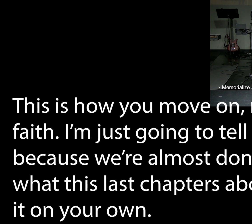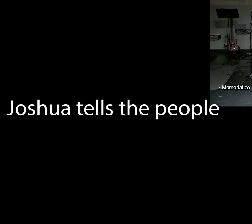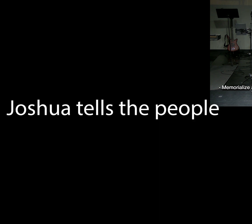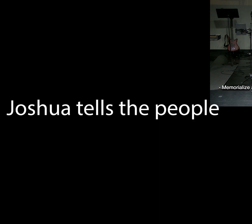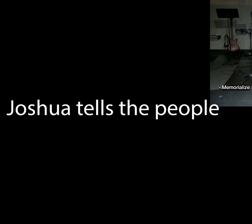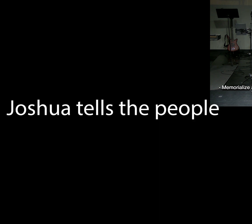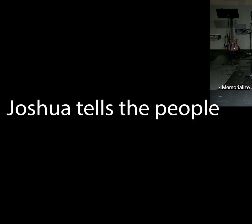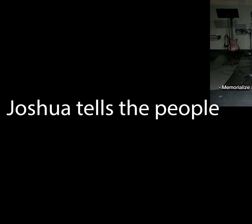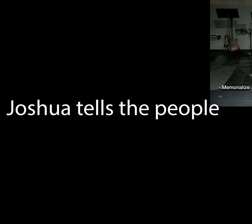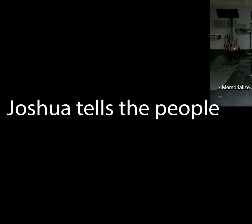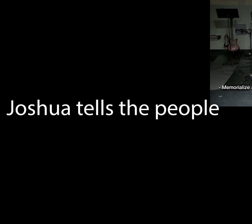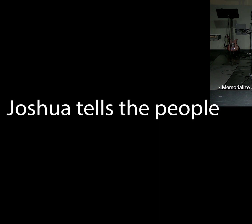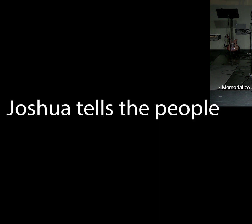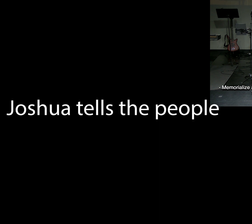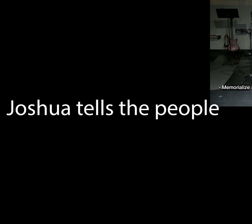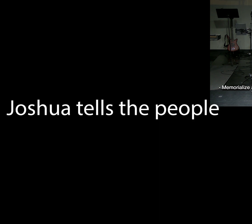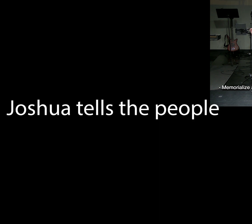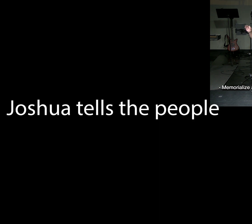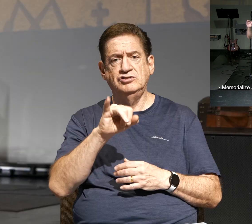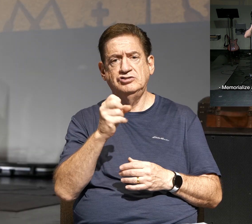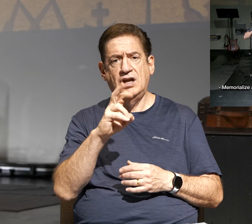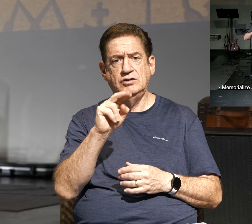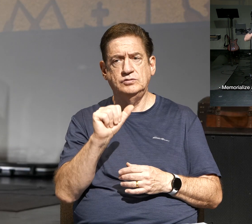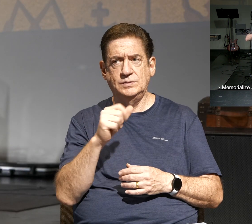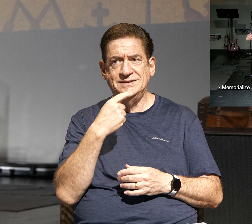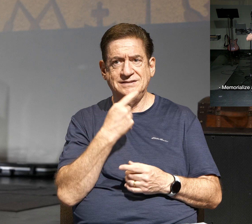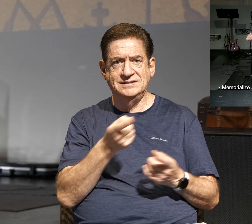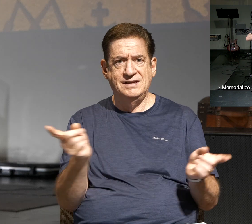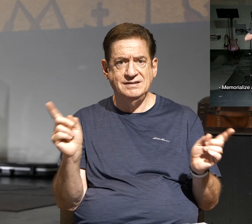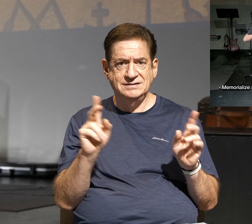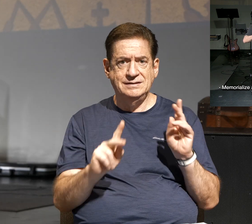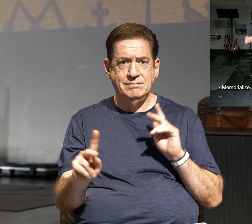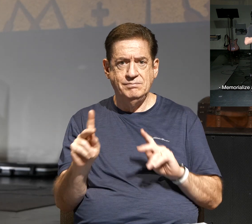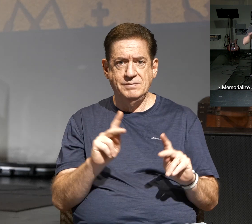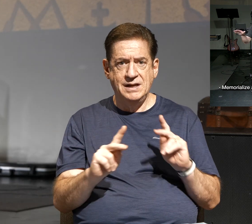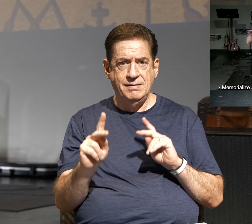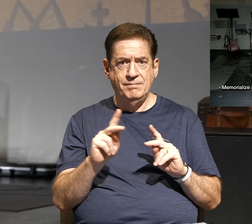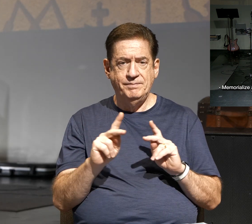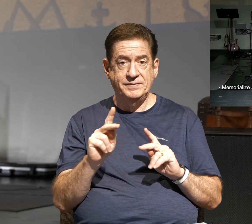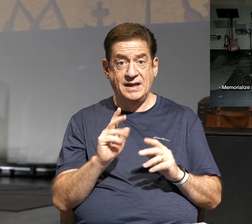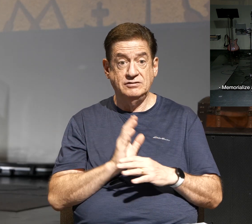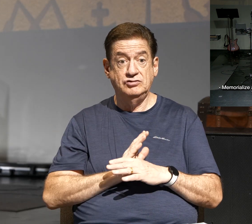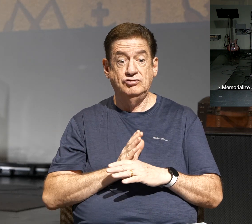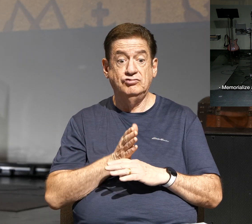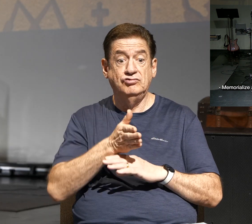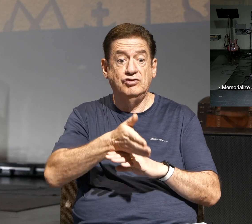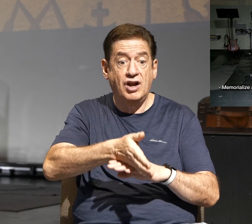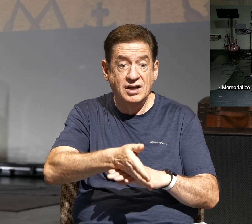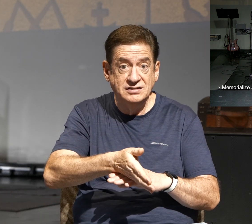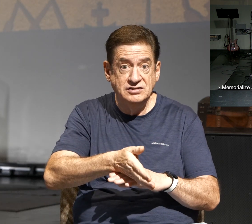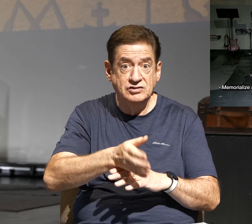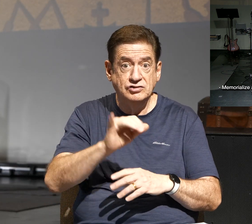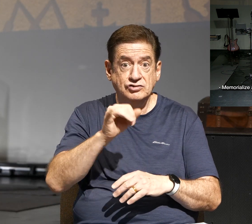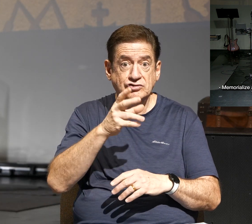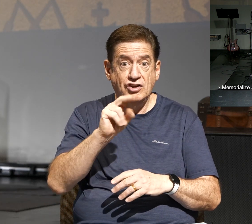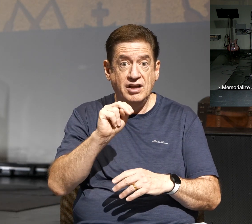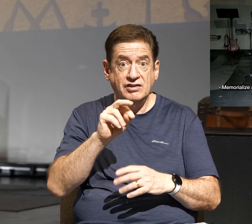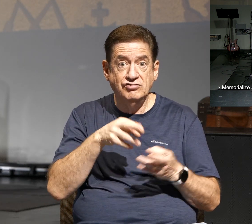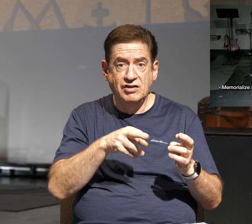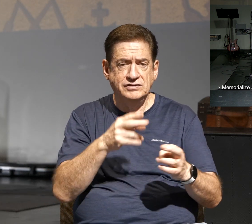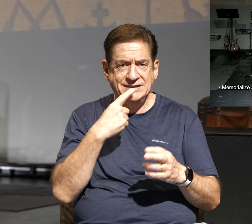it on your own. So this is what Joshua tells the people as they're crossing the Jordan River. He says,